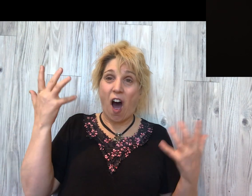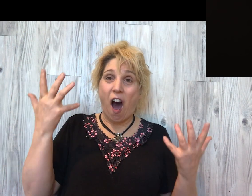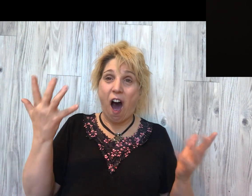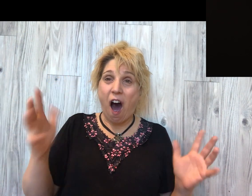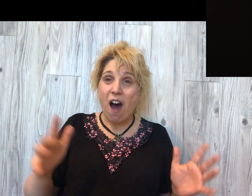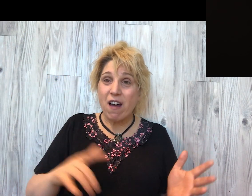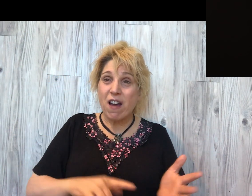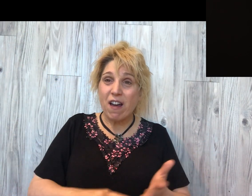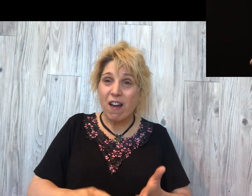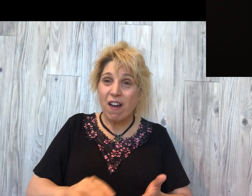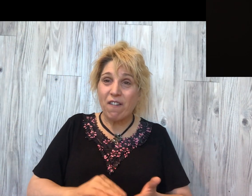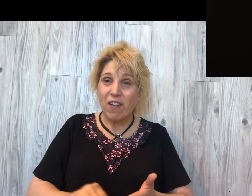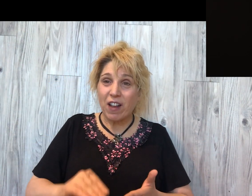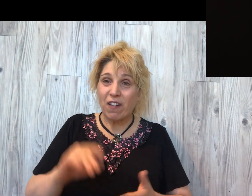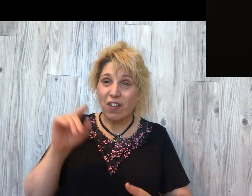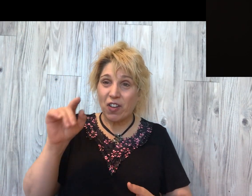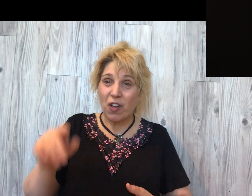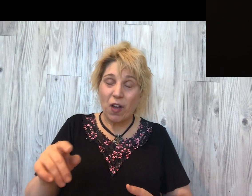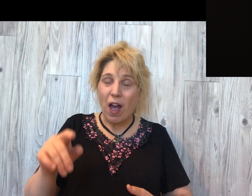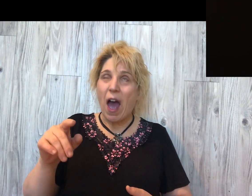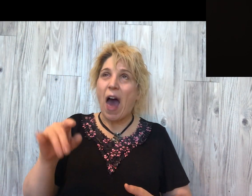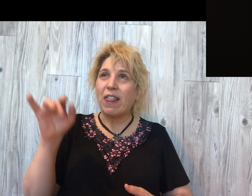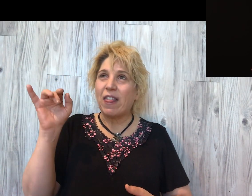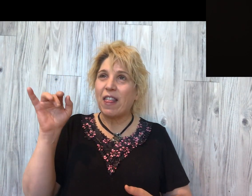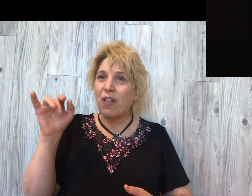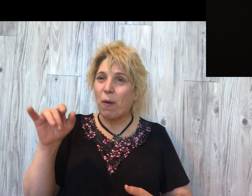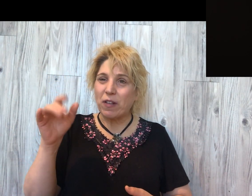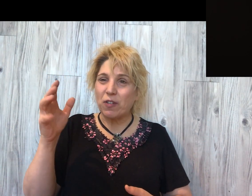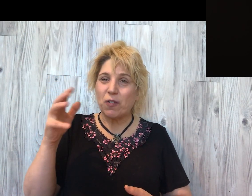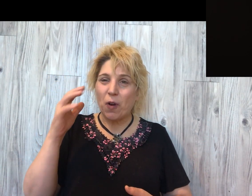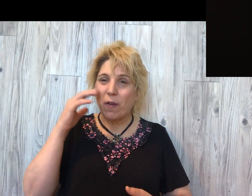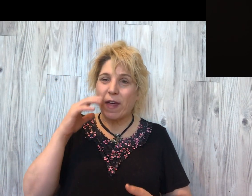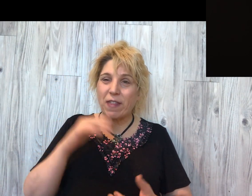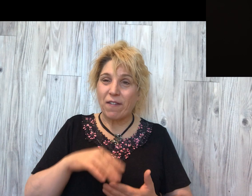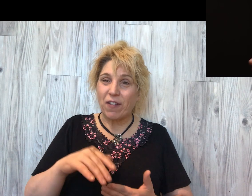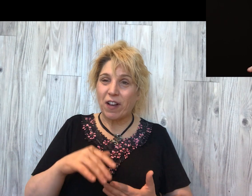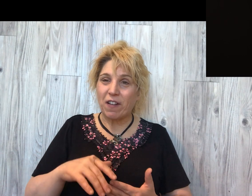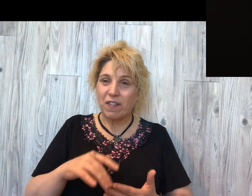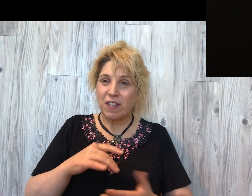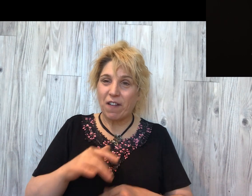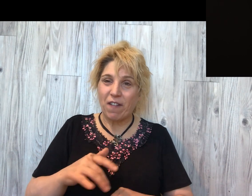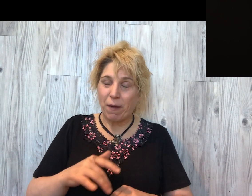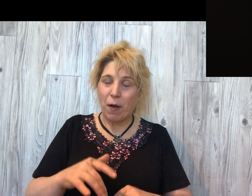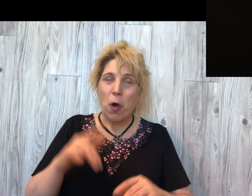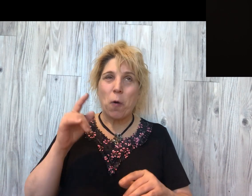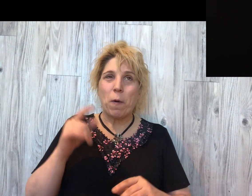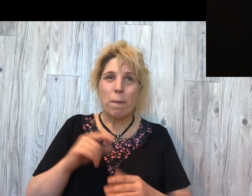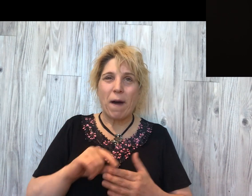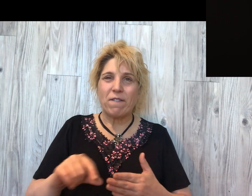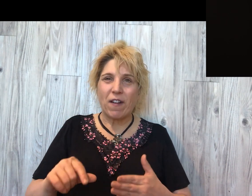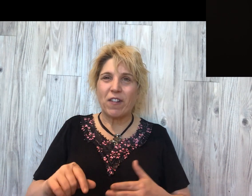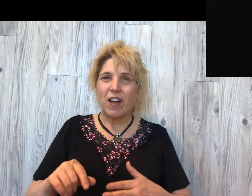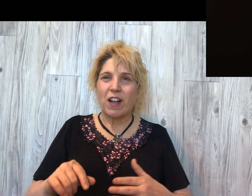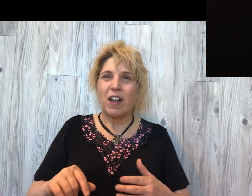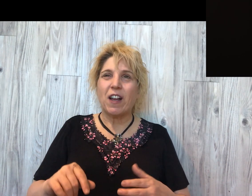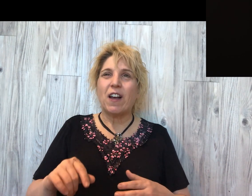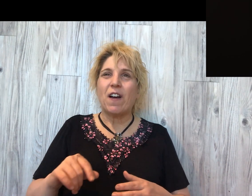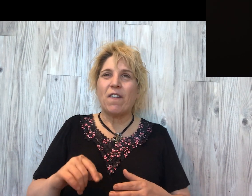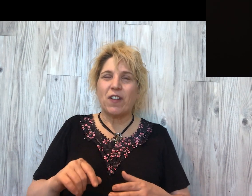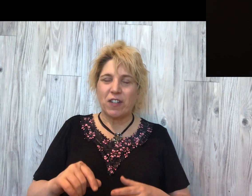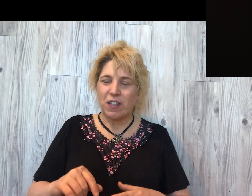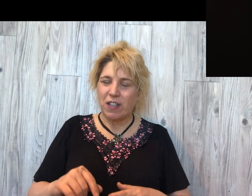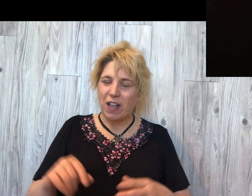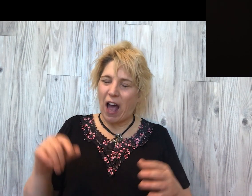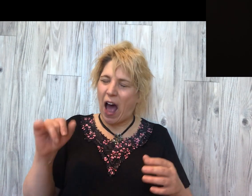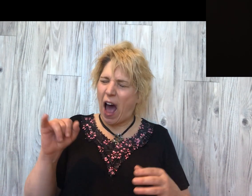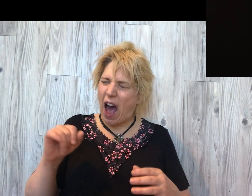you. He just wants you to know that that forgiveness is available. One of my favorite verses is from Isaiah 65, verse